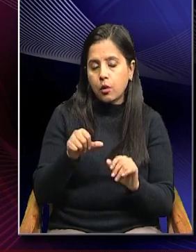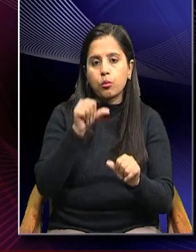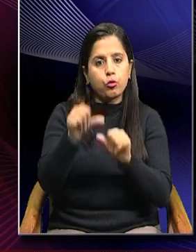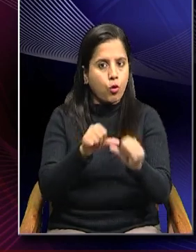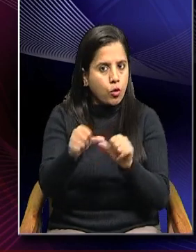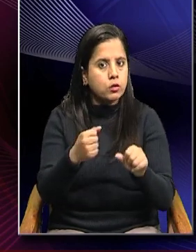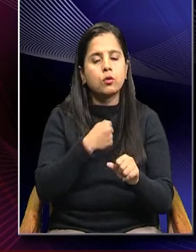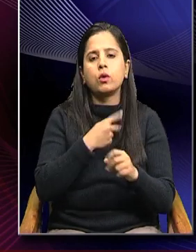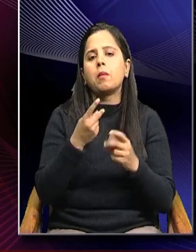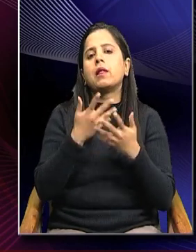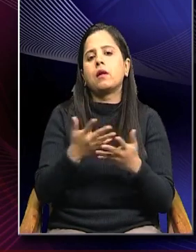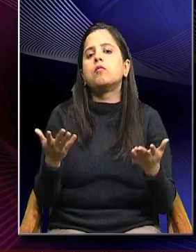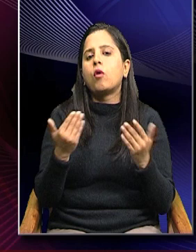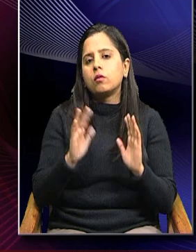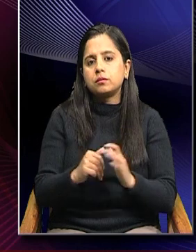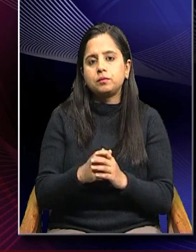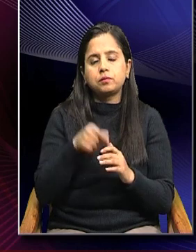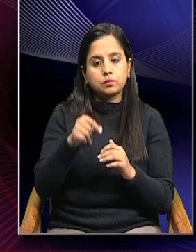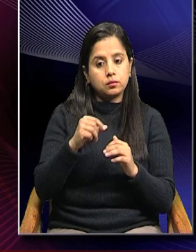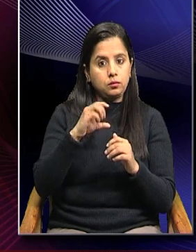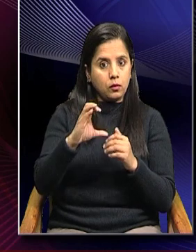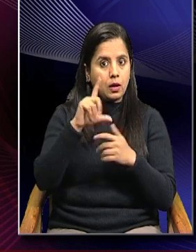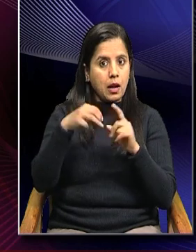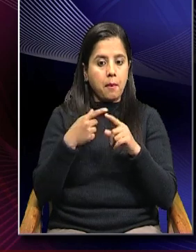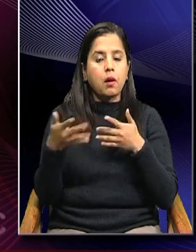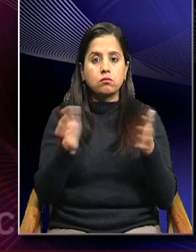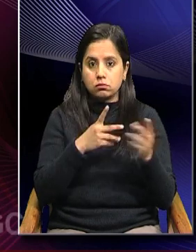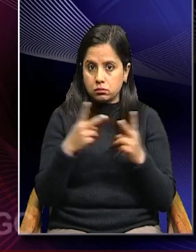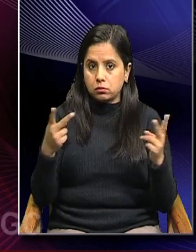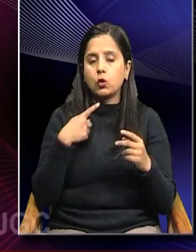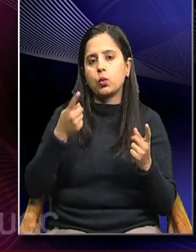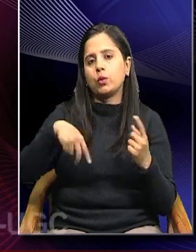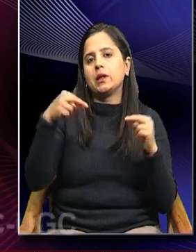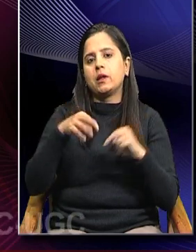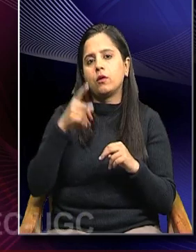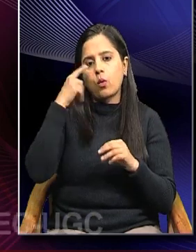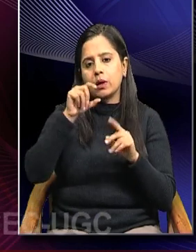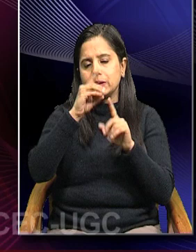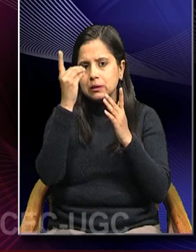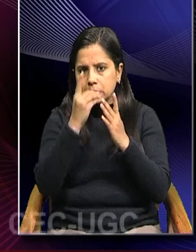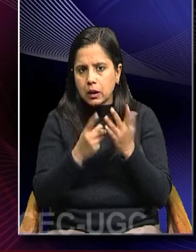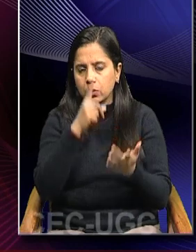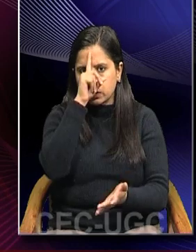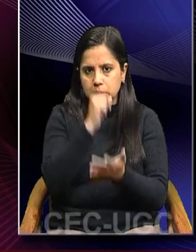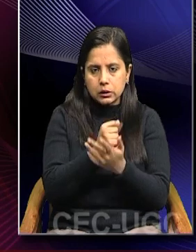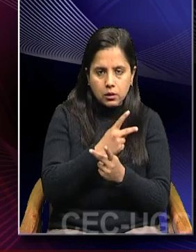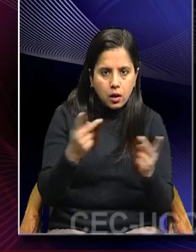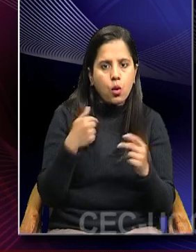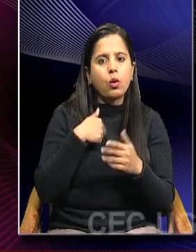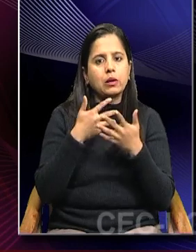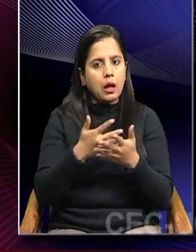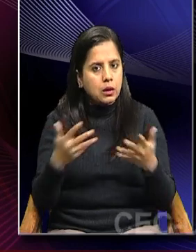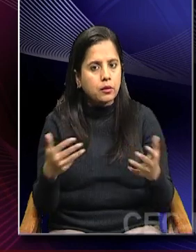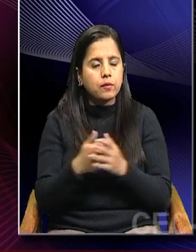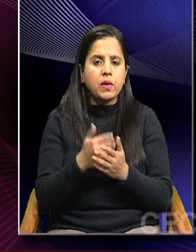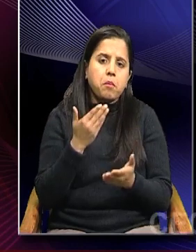our particular product. It is a climate which we need for deciding our product.